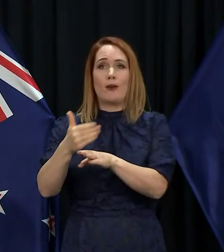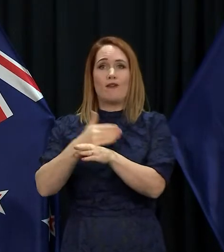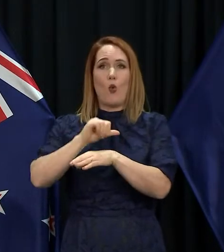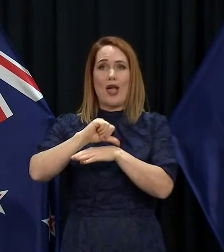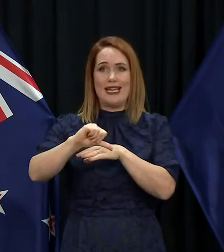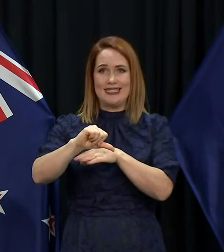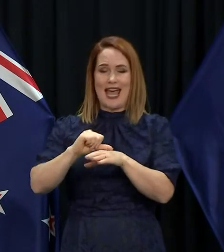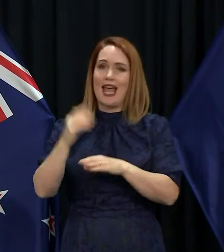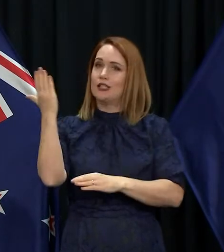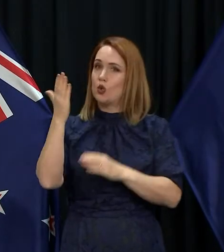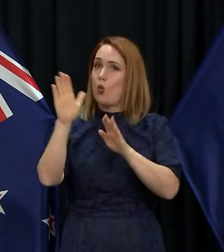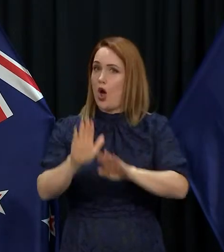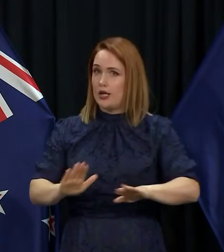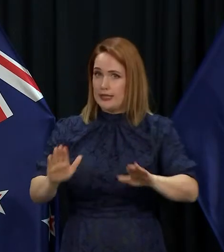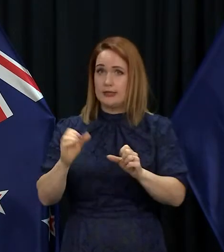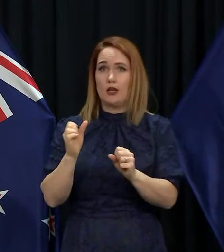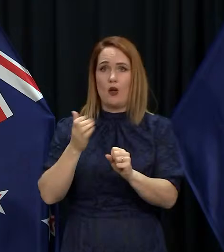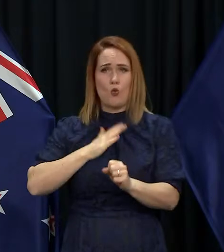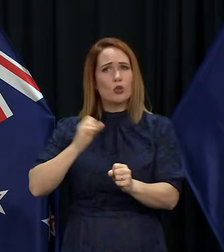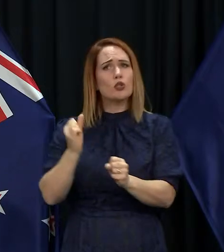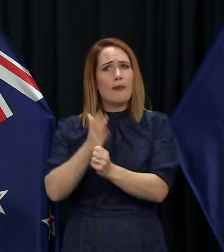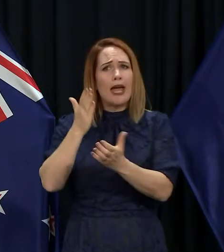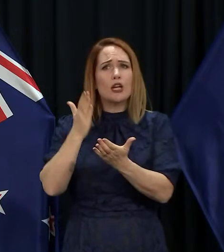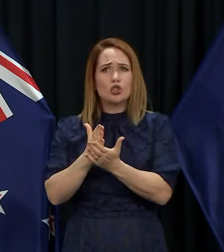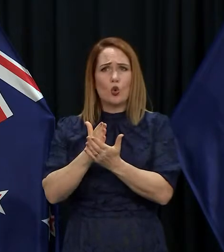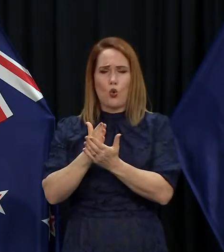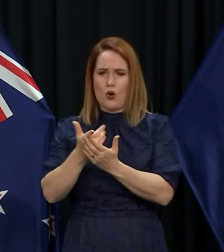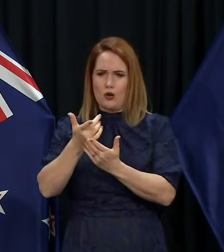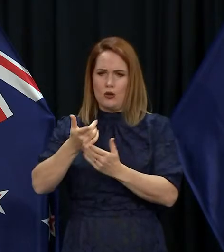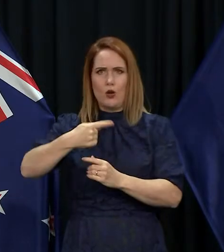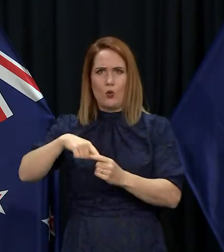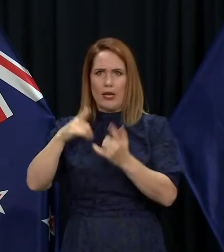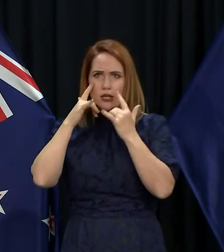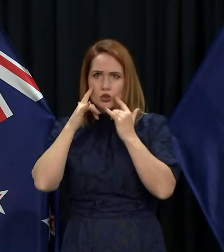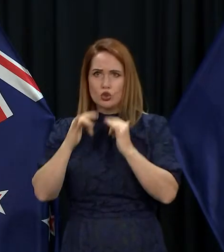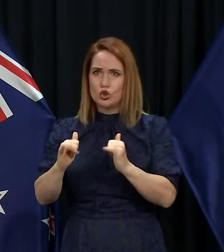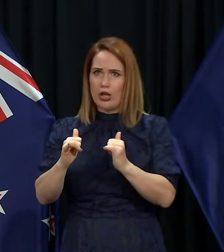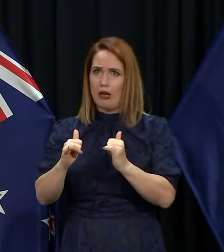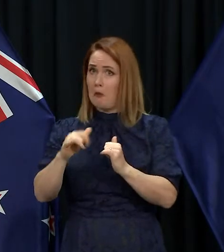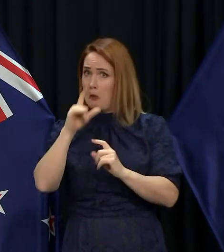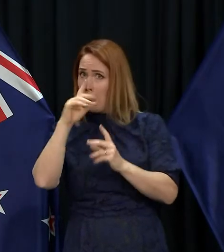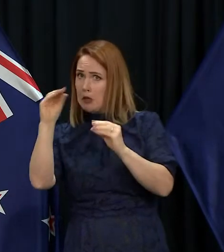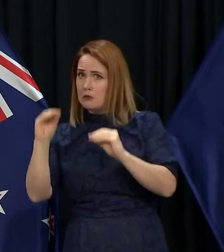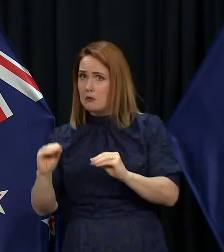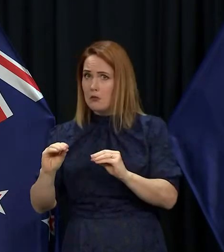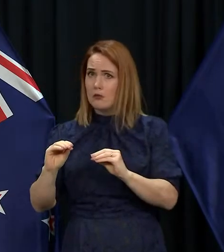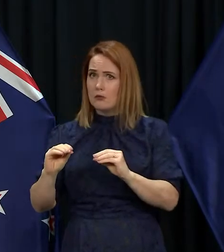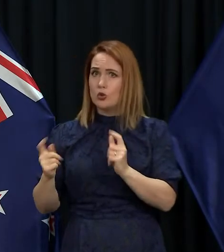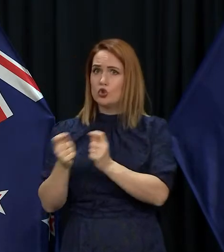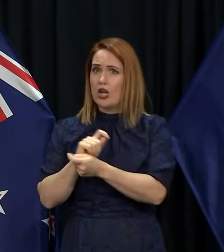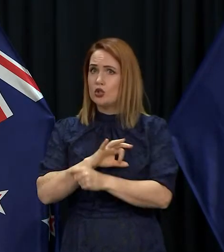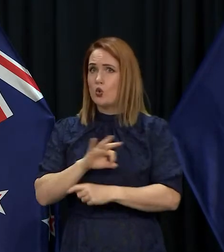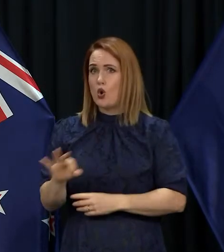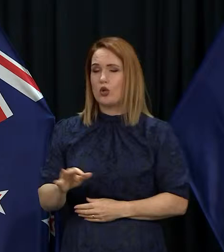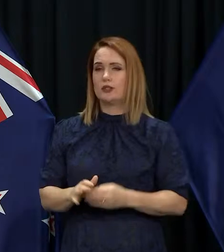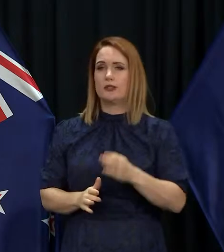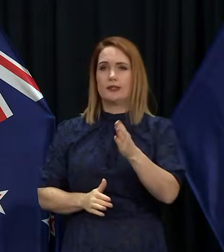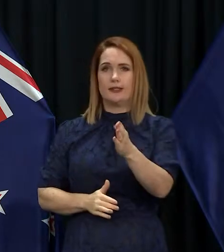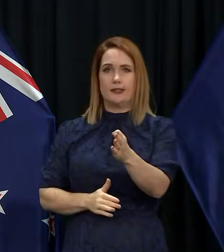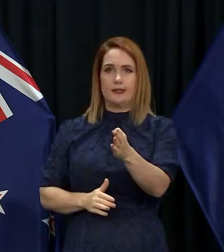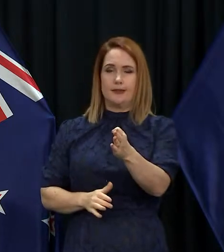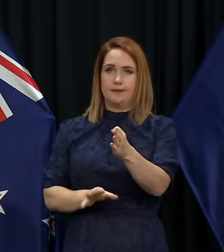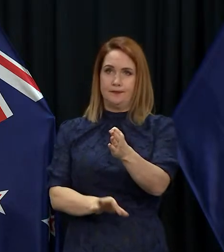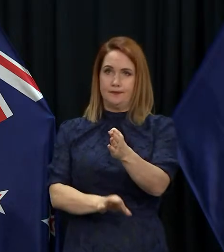and the school holidays to make sure that we are looking in real time at the progress that we're making? Yeah. Told people